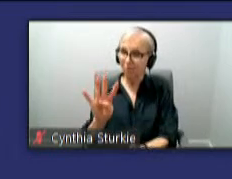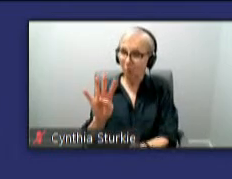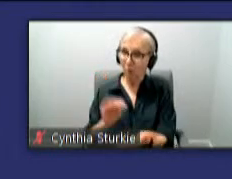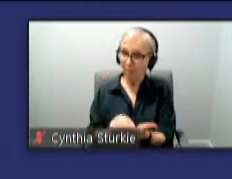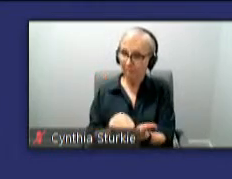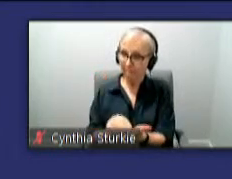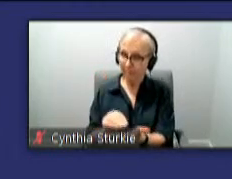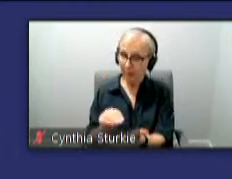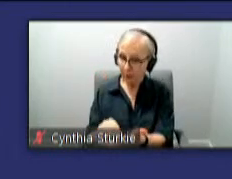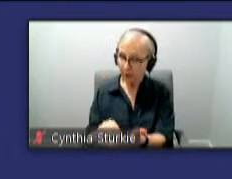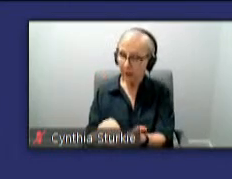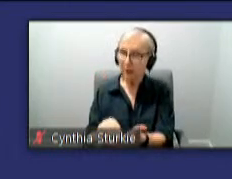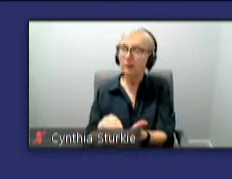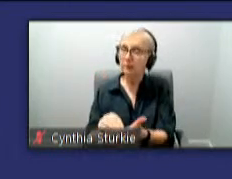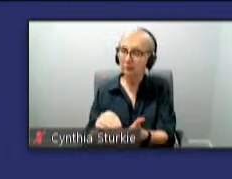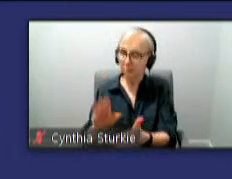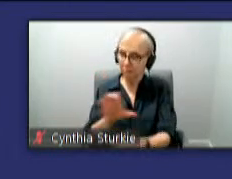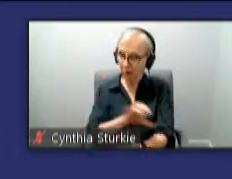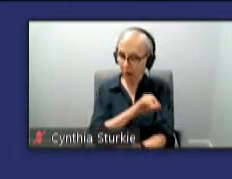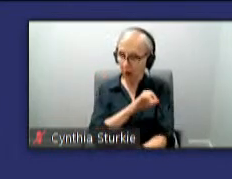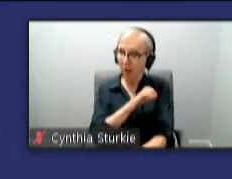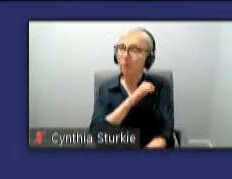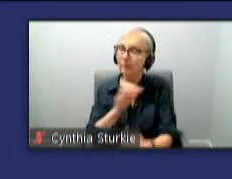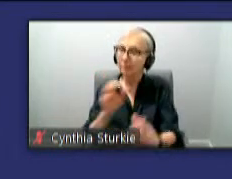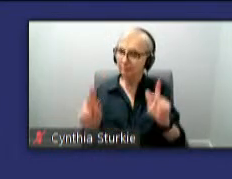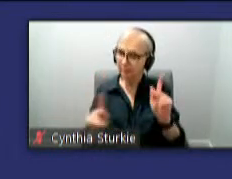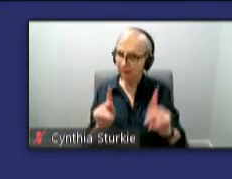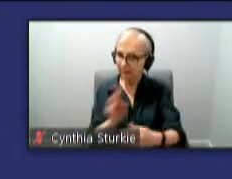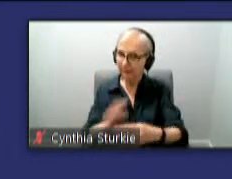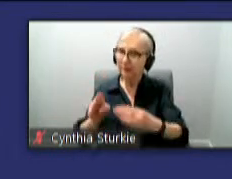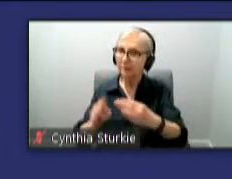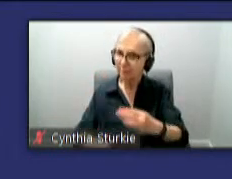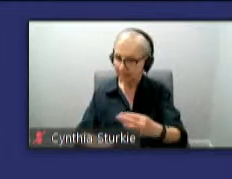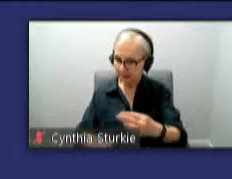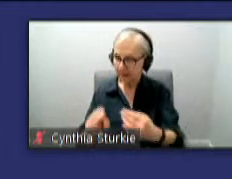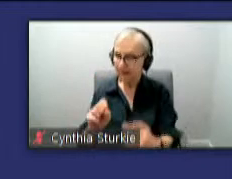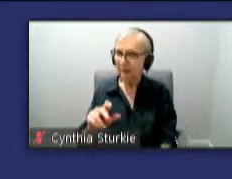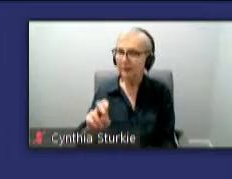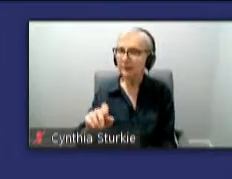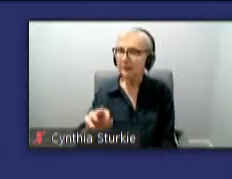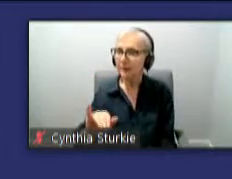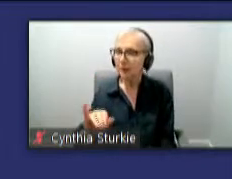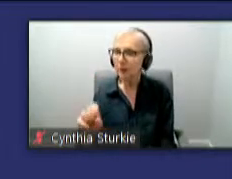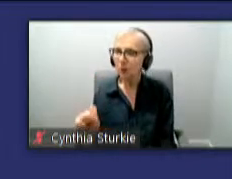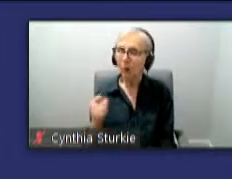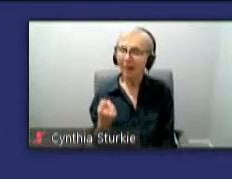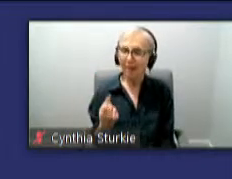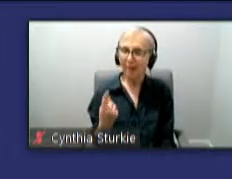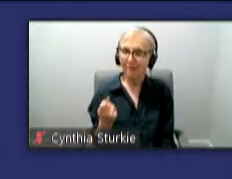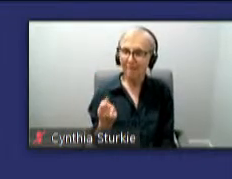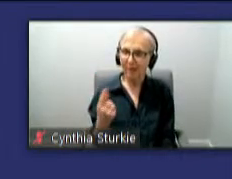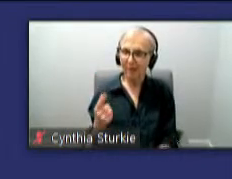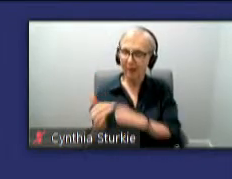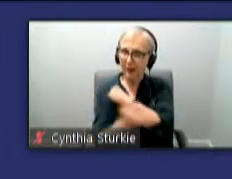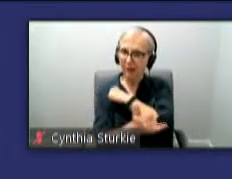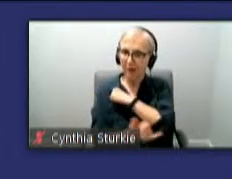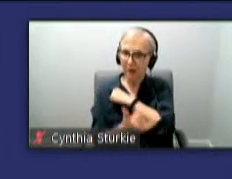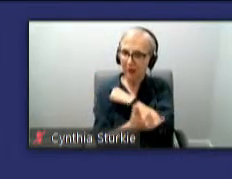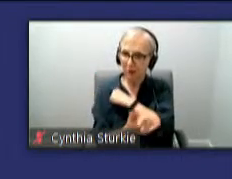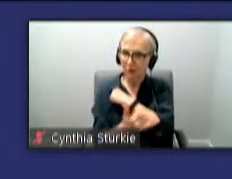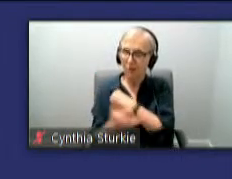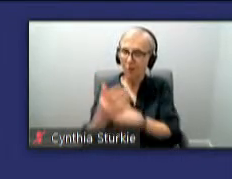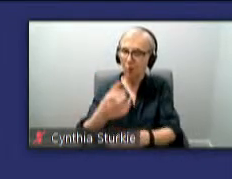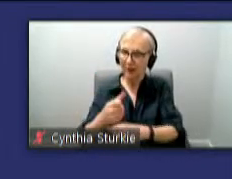the primary series of a COVID vaccine. And Colorado is 11th in the country for people getting their third or